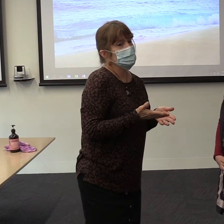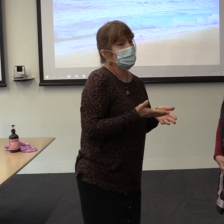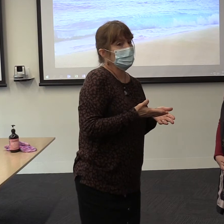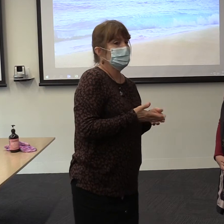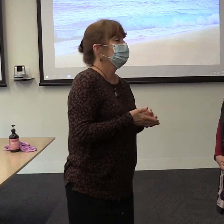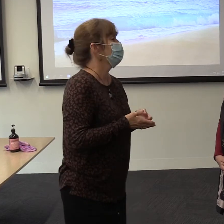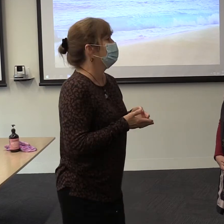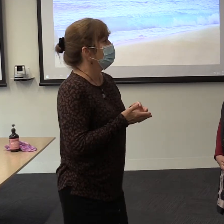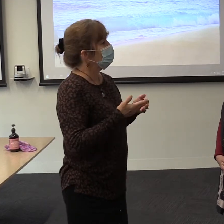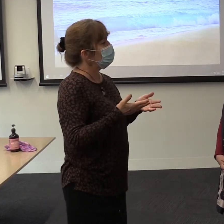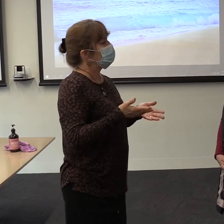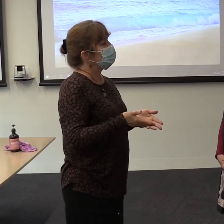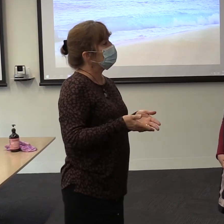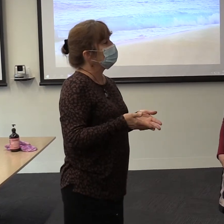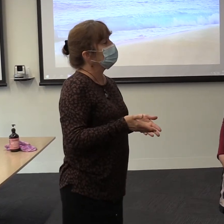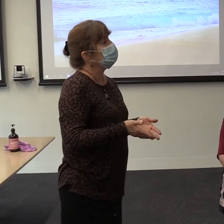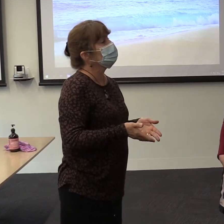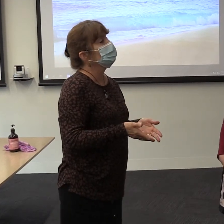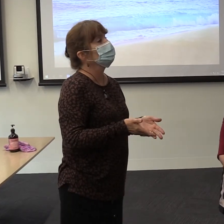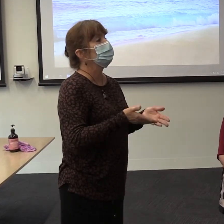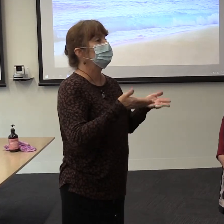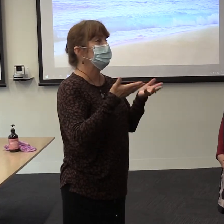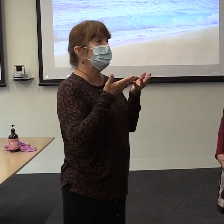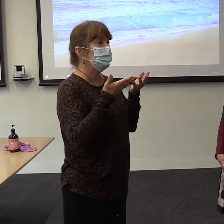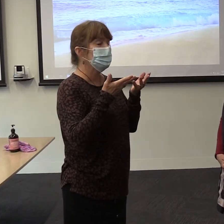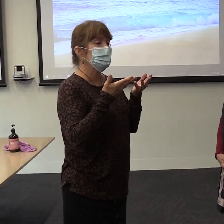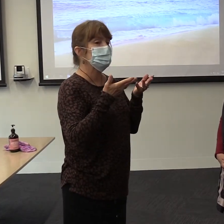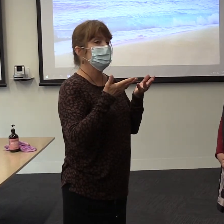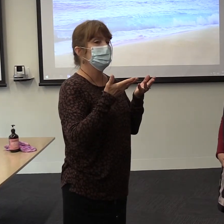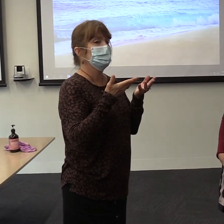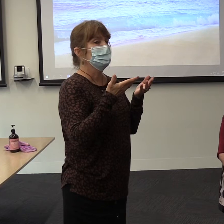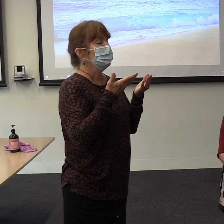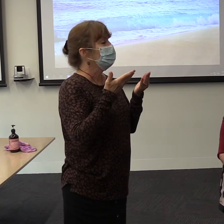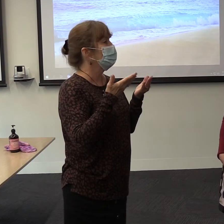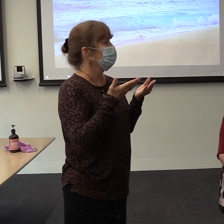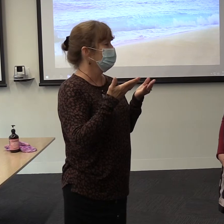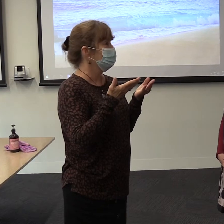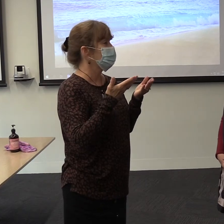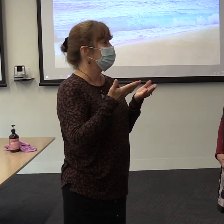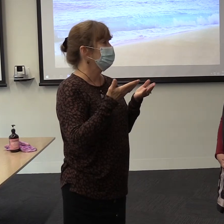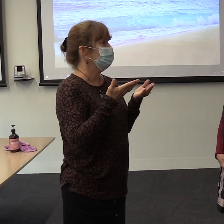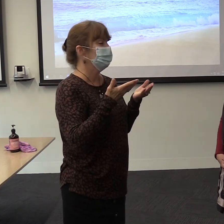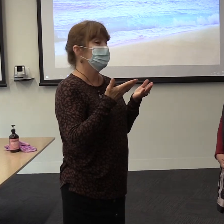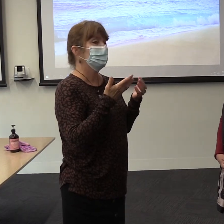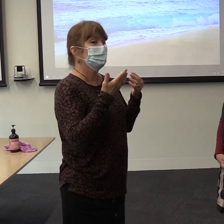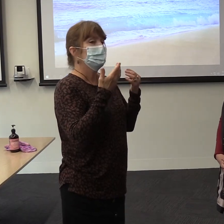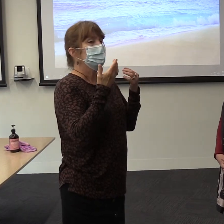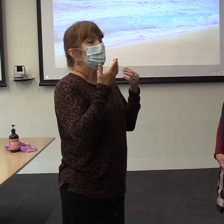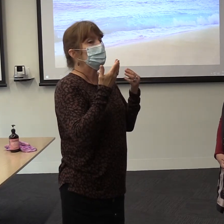So you'll be breathing in for 4 initially, holding for 2,